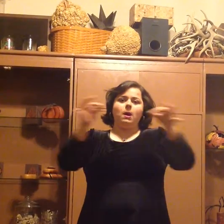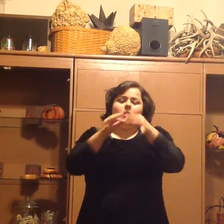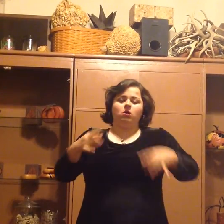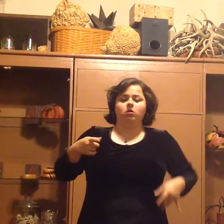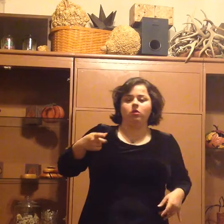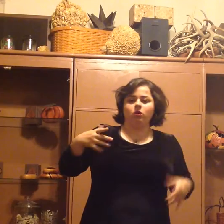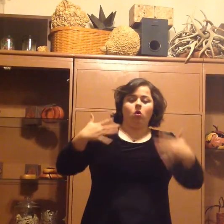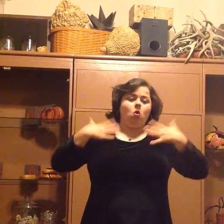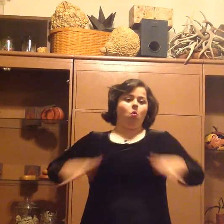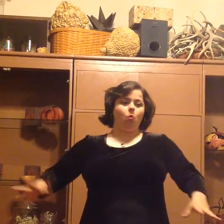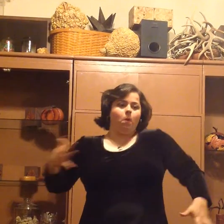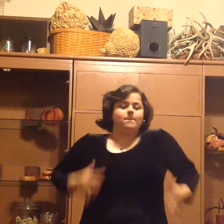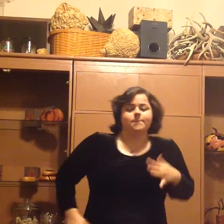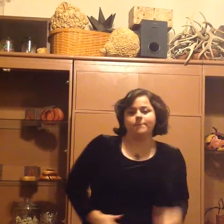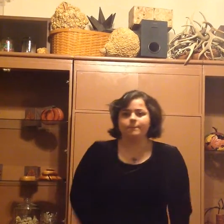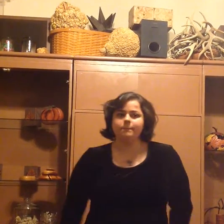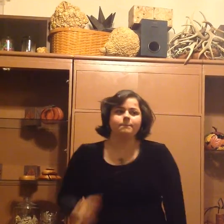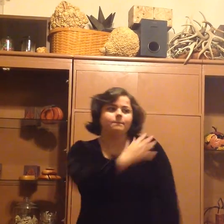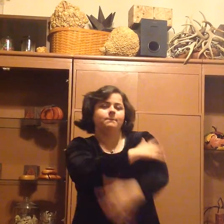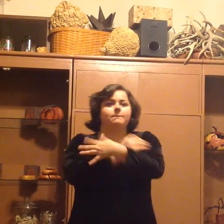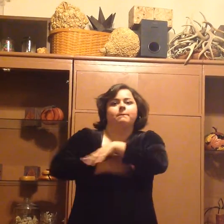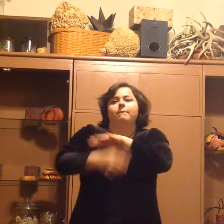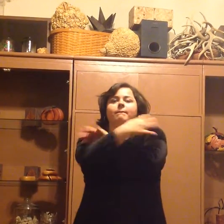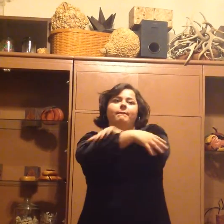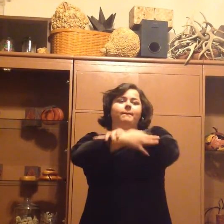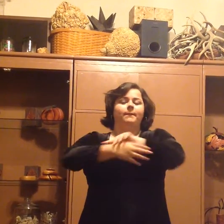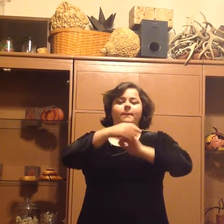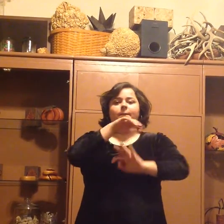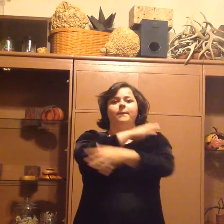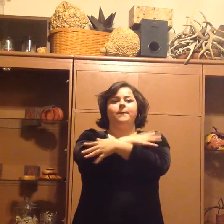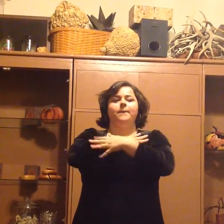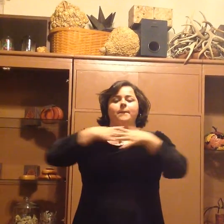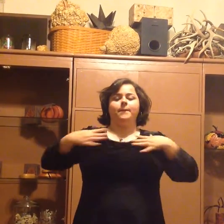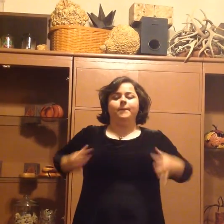to wear a part of their costumes as a souvenir.